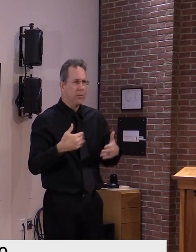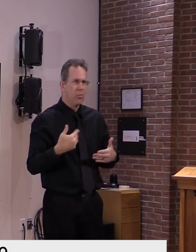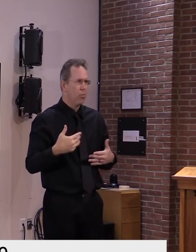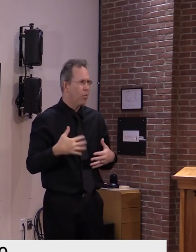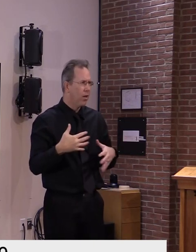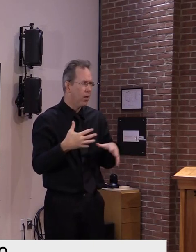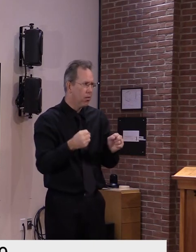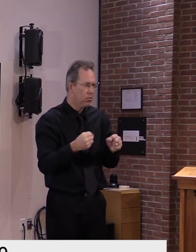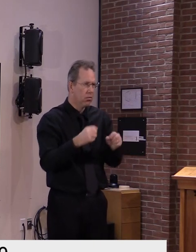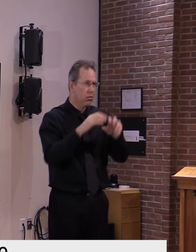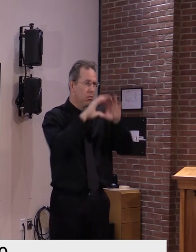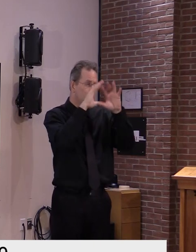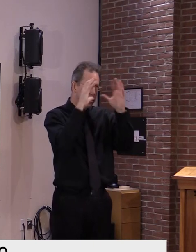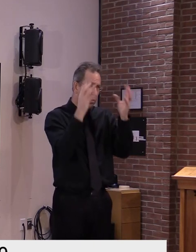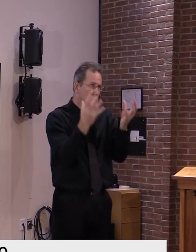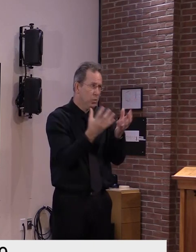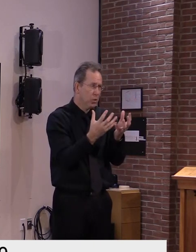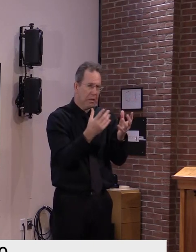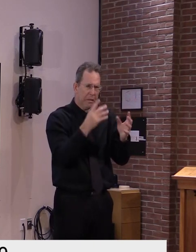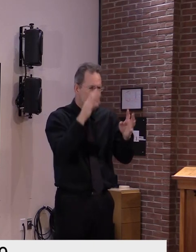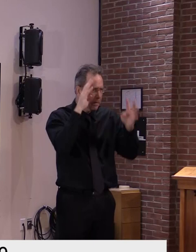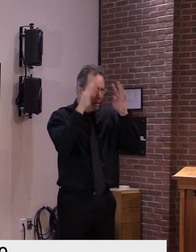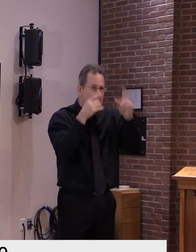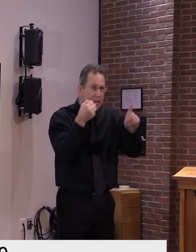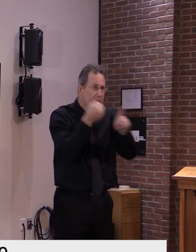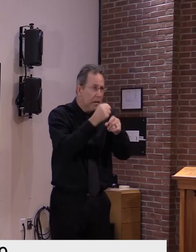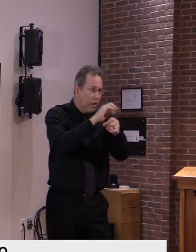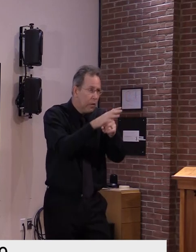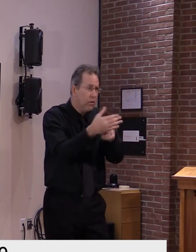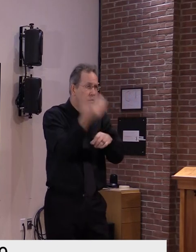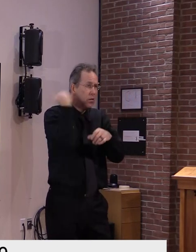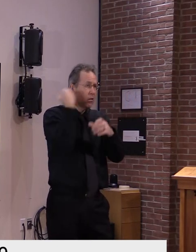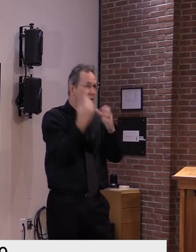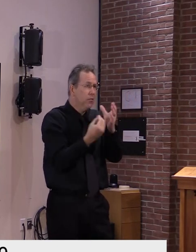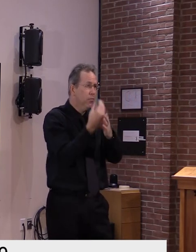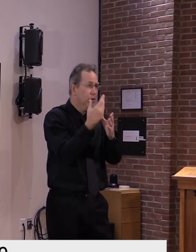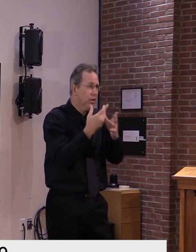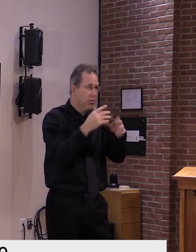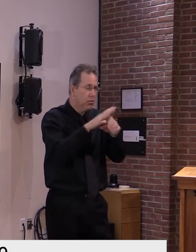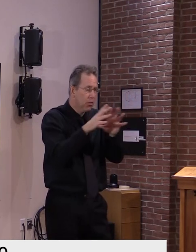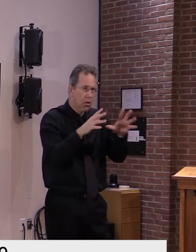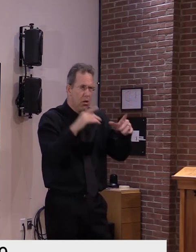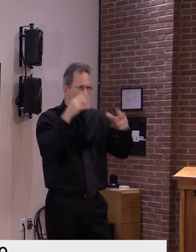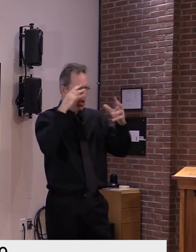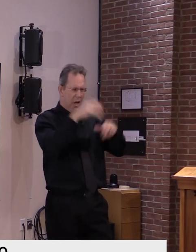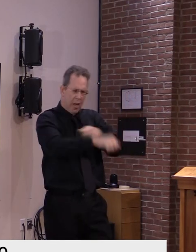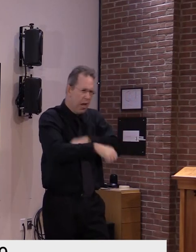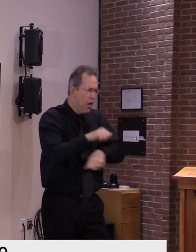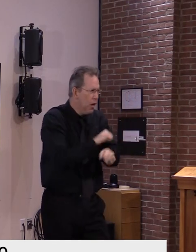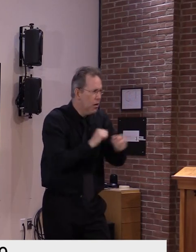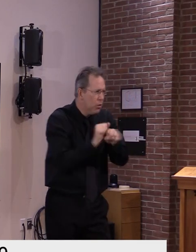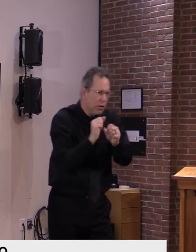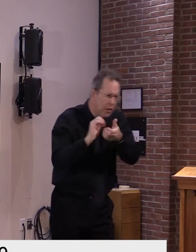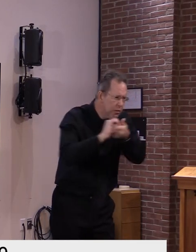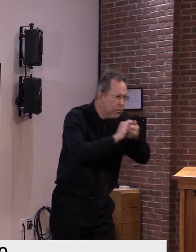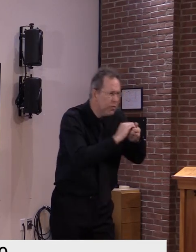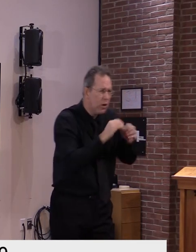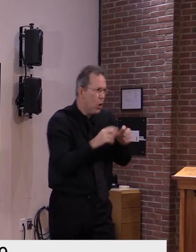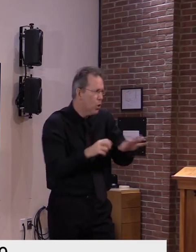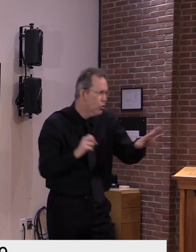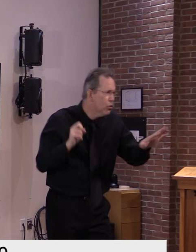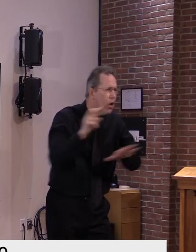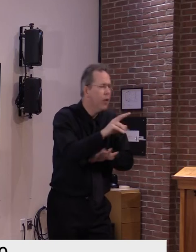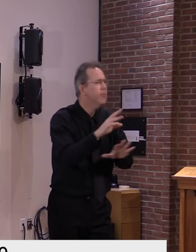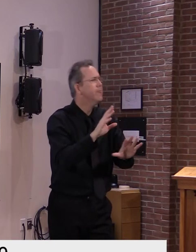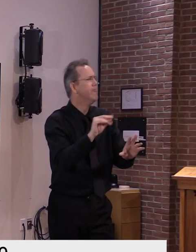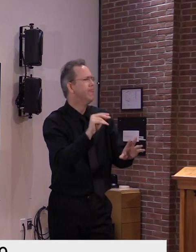and efficacy remain the top priorities with respect to any COVID-19 vaccine. Before vaccinations can be